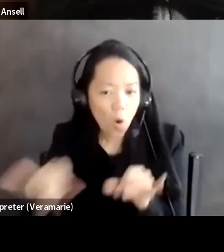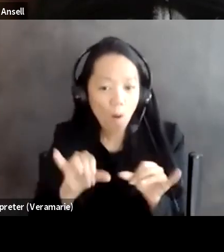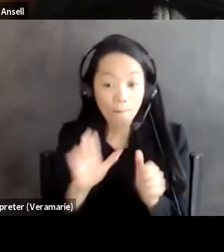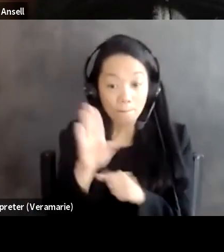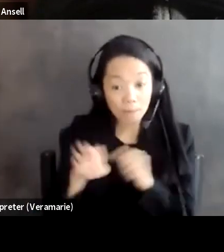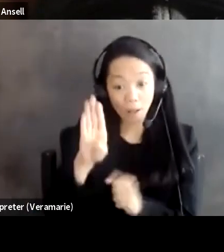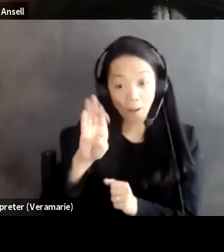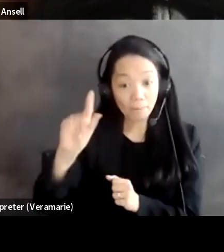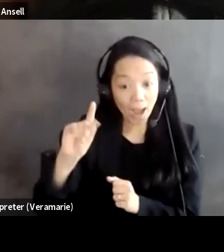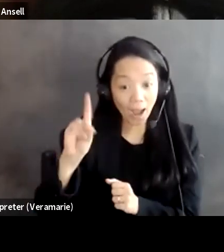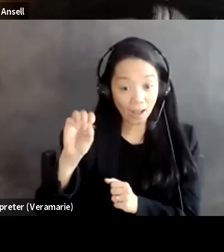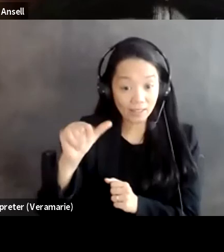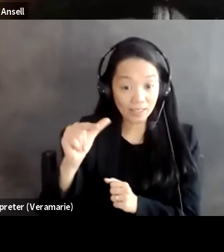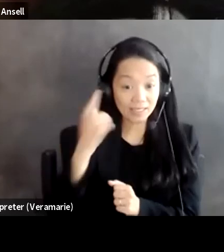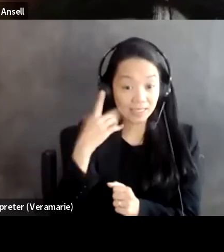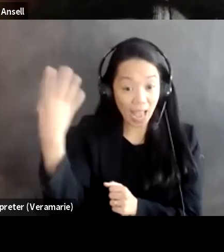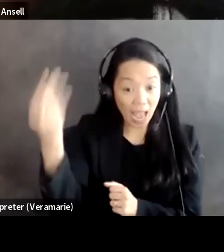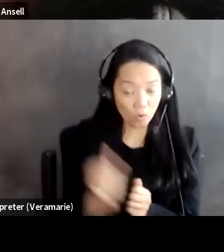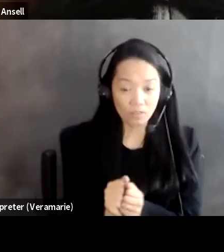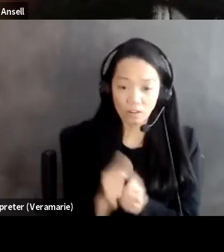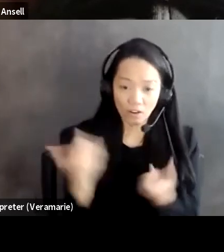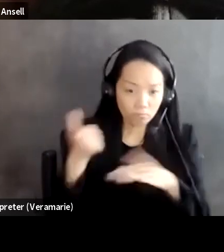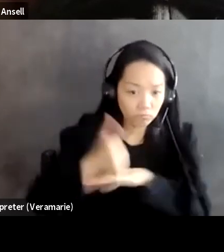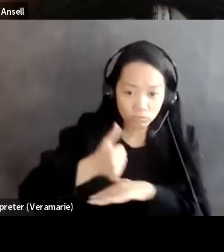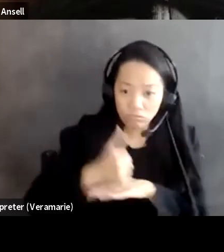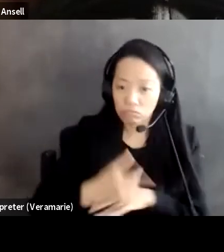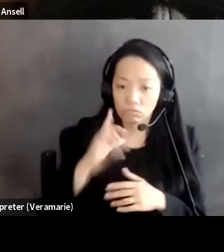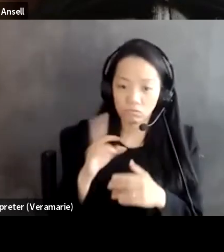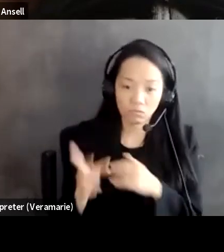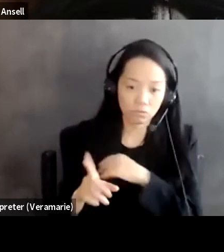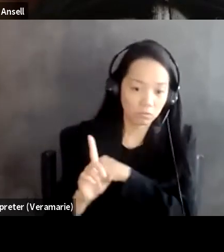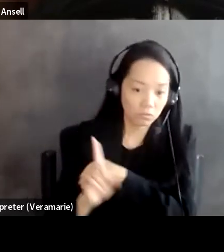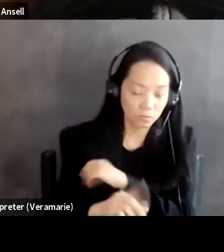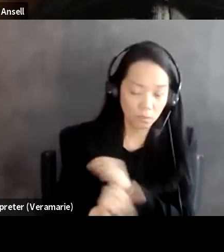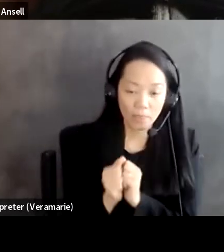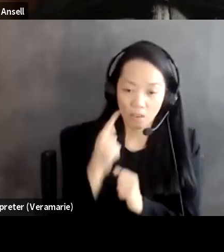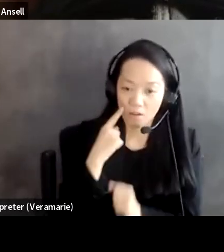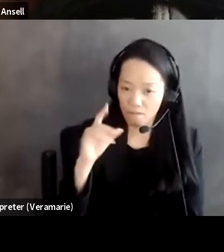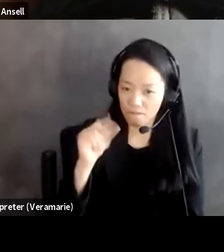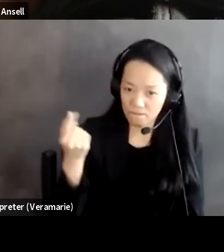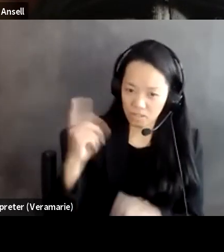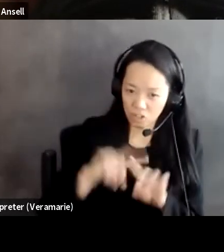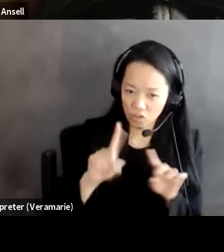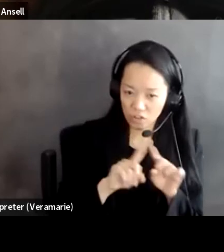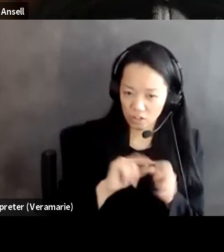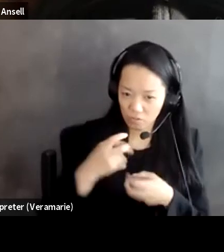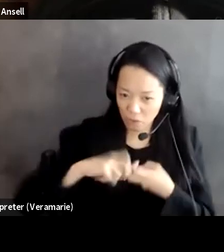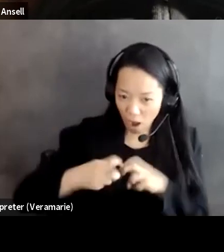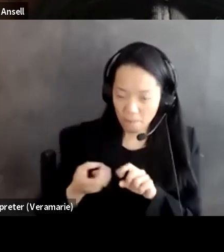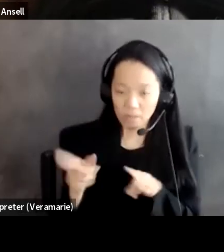out, right, that are committing these offenses. So there was one more thing I wanted to talk about. I forgot what it